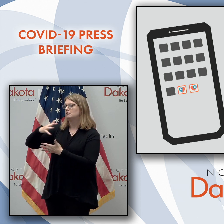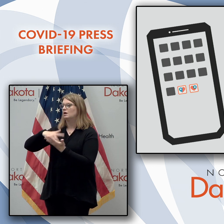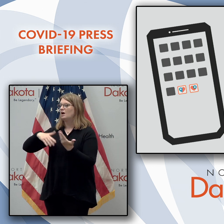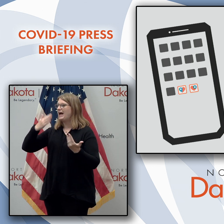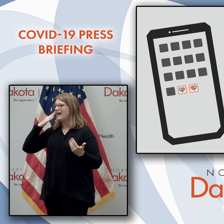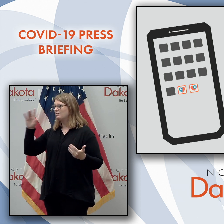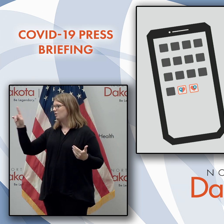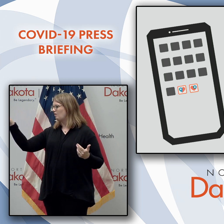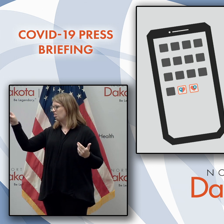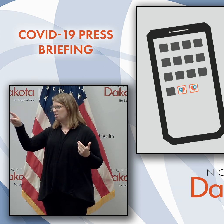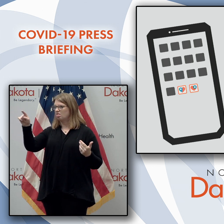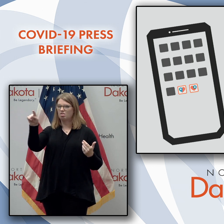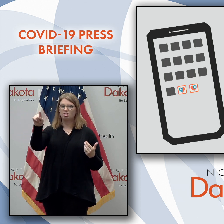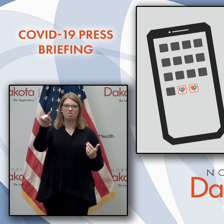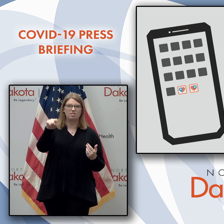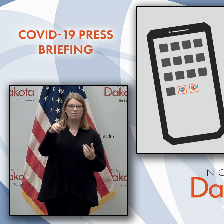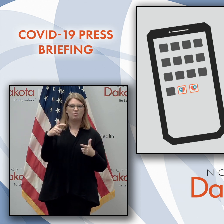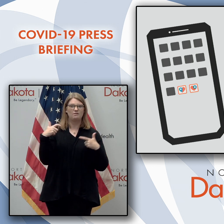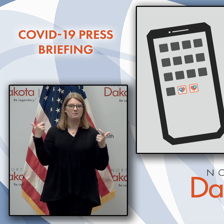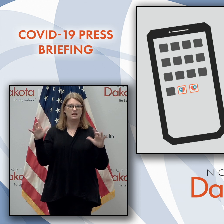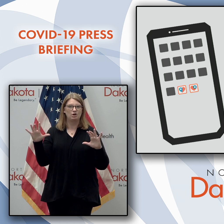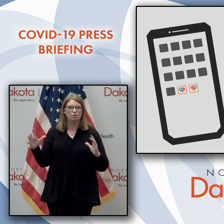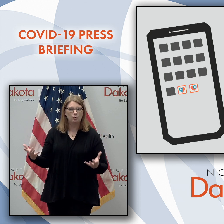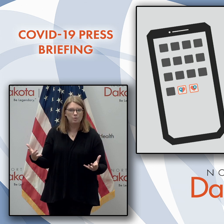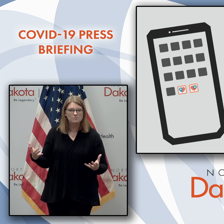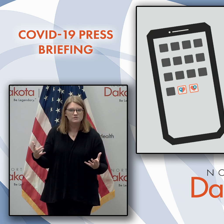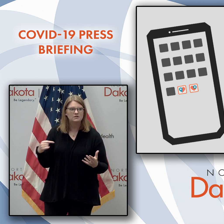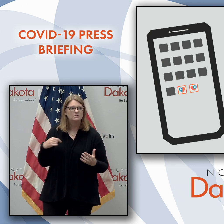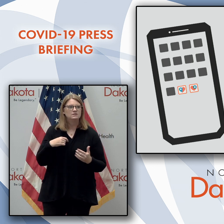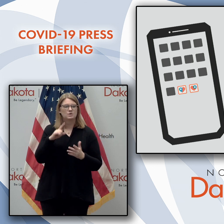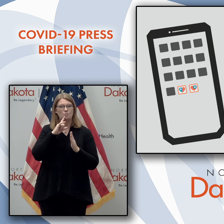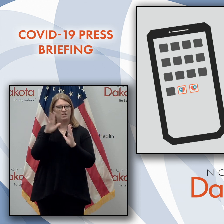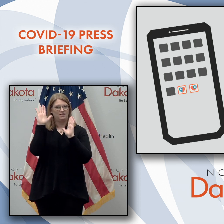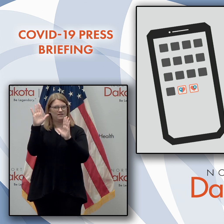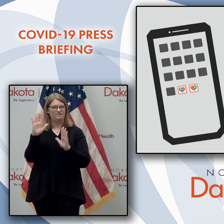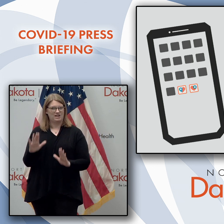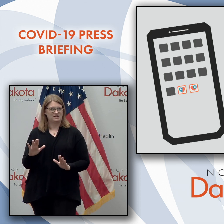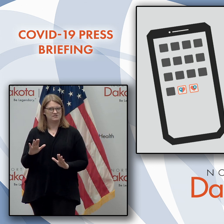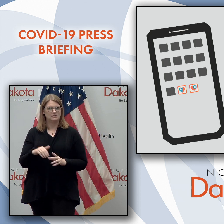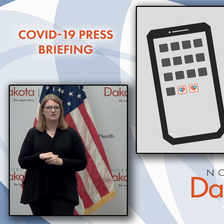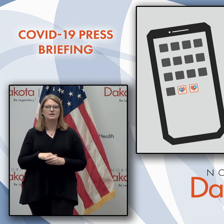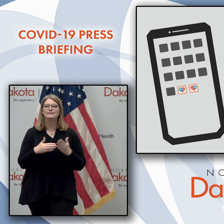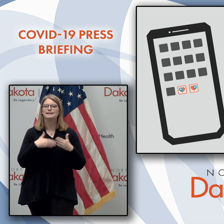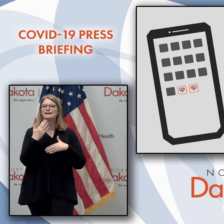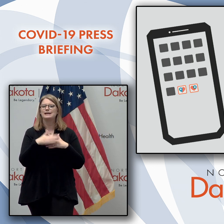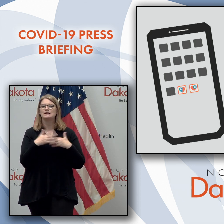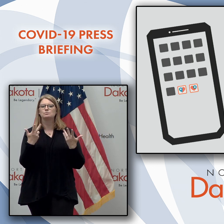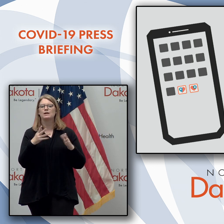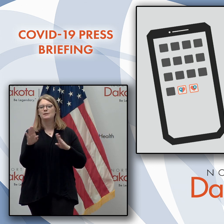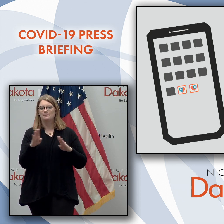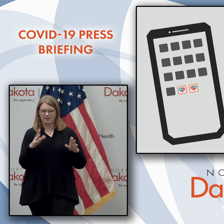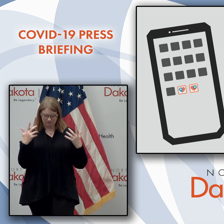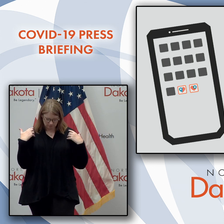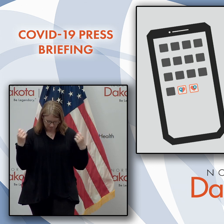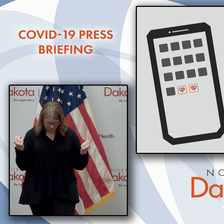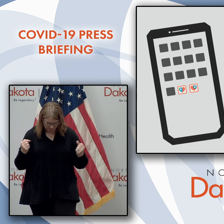names, or in large groups, this could be a fantastic tool. Next update is behavioral health.